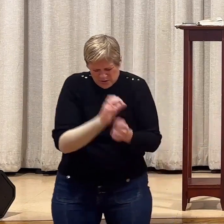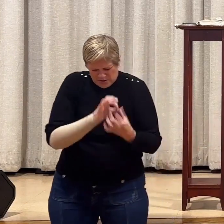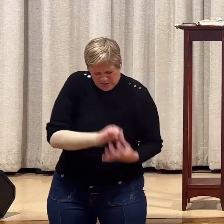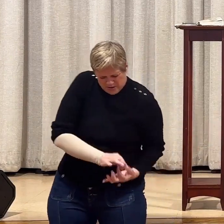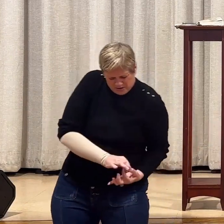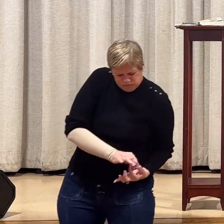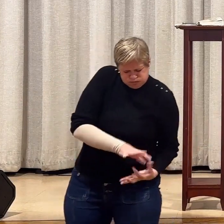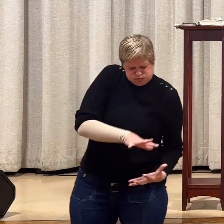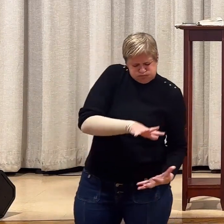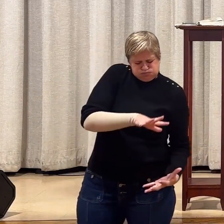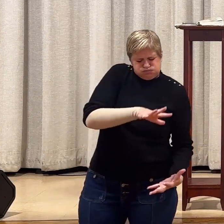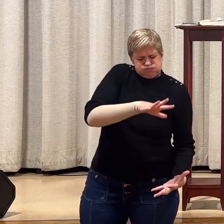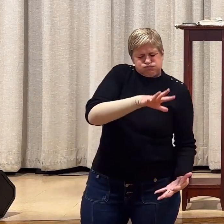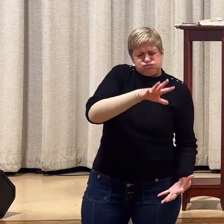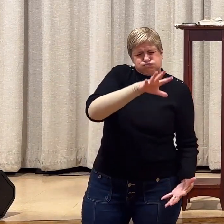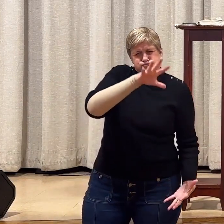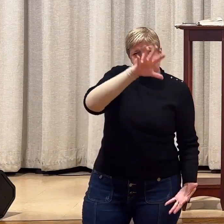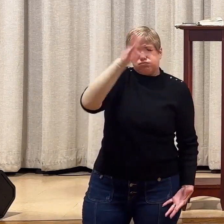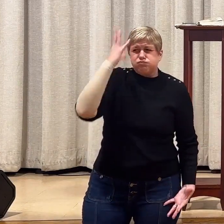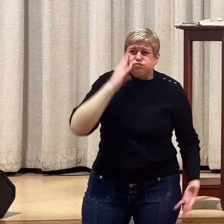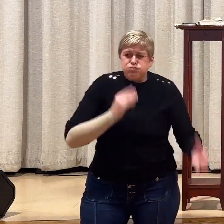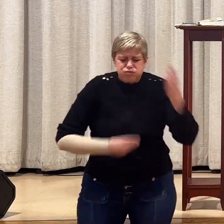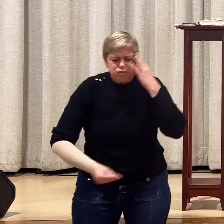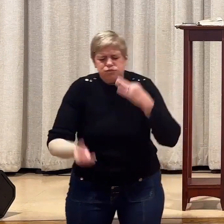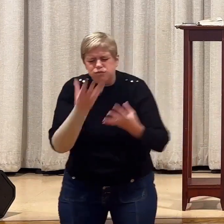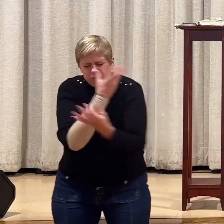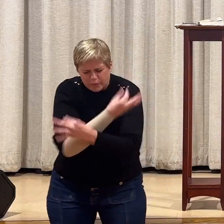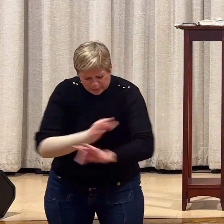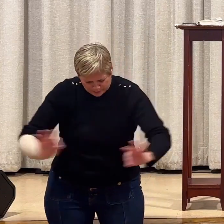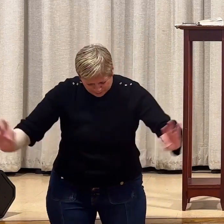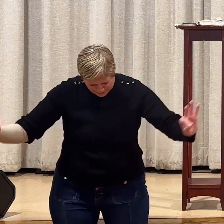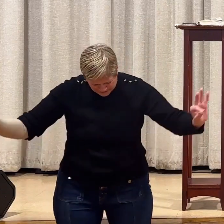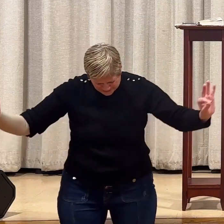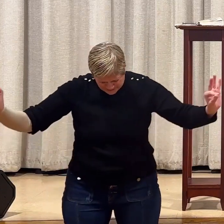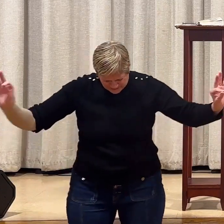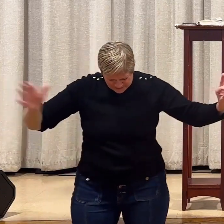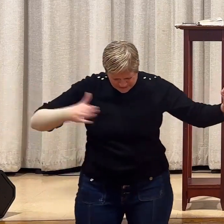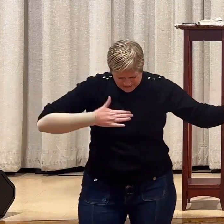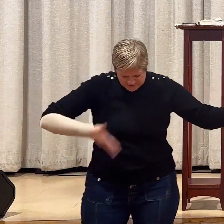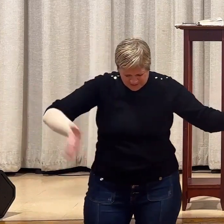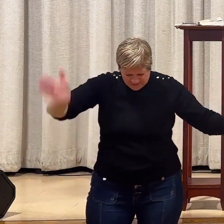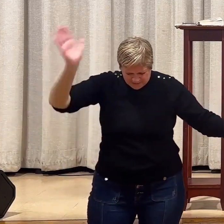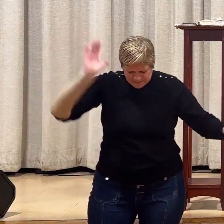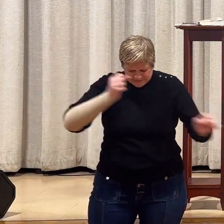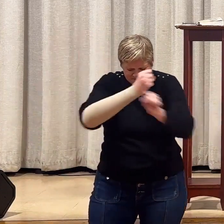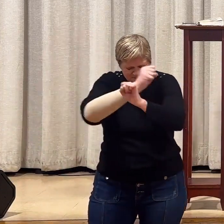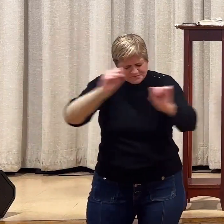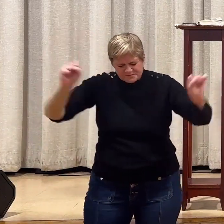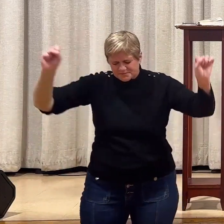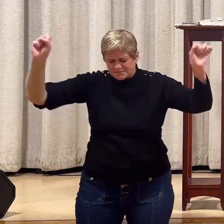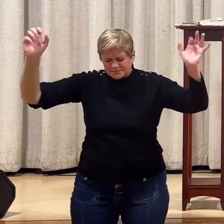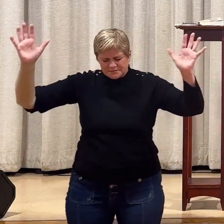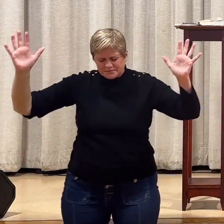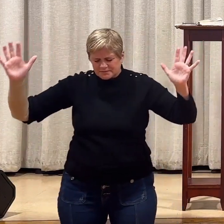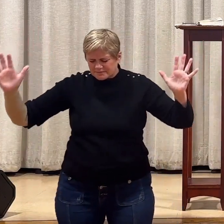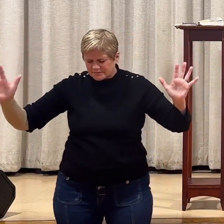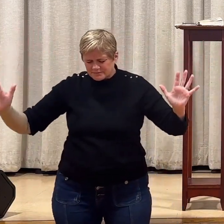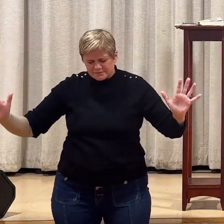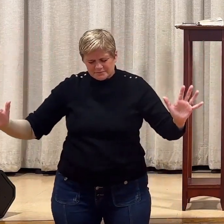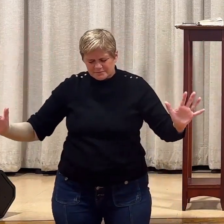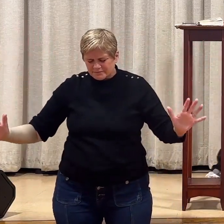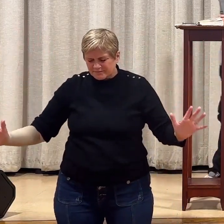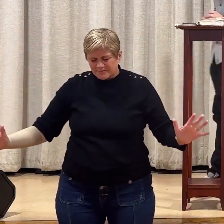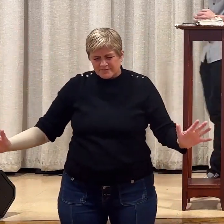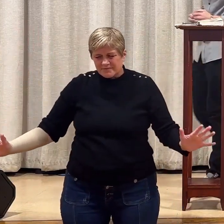I know that my chains are gone. I know. I've been set free. My God, my